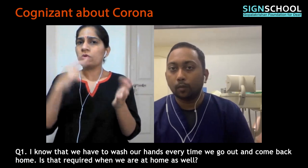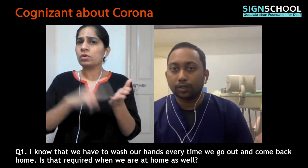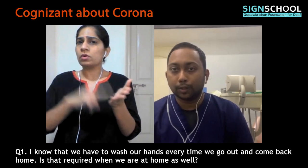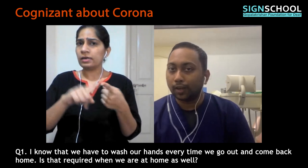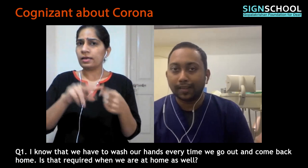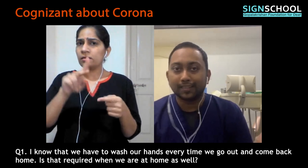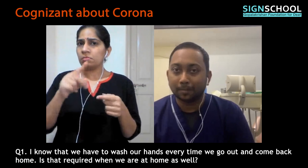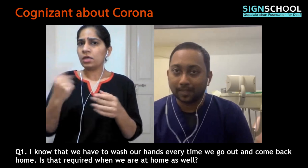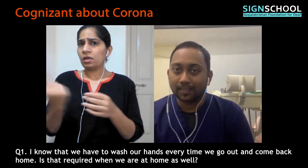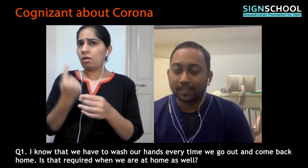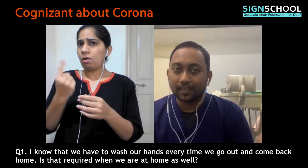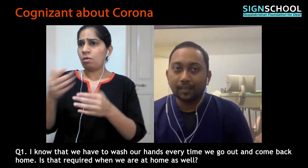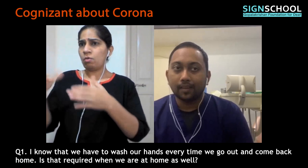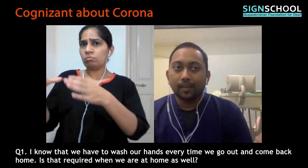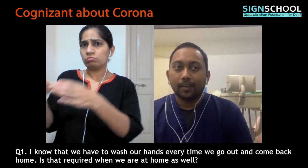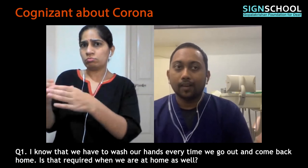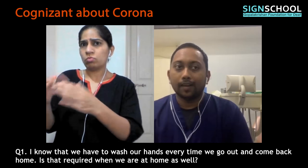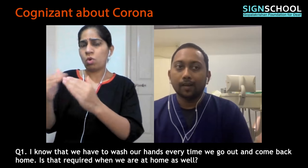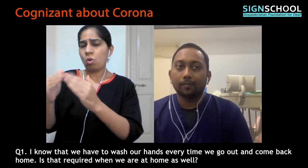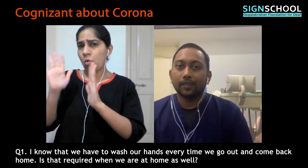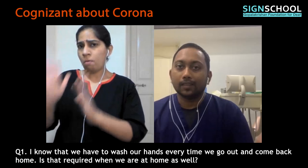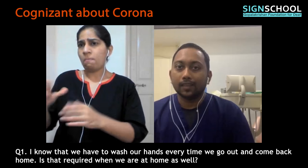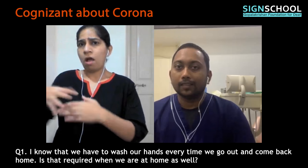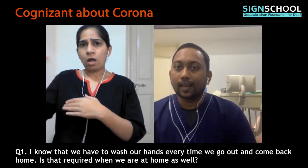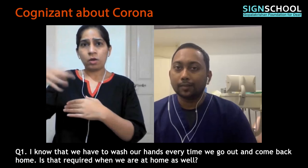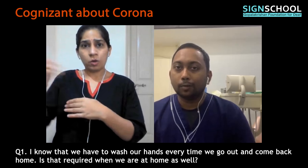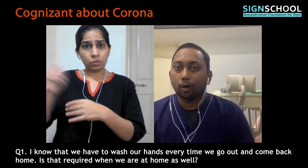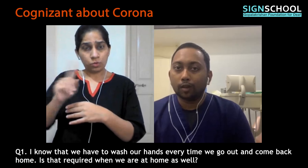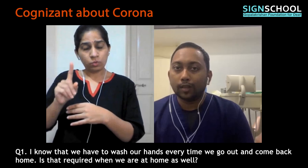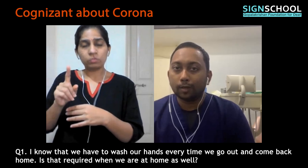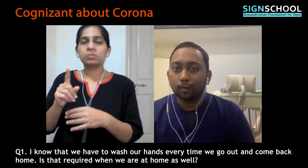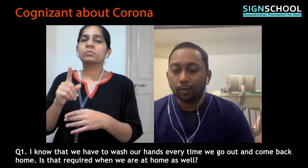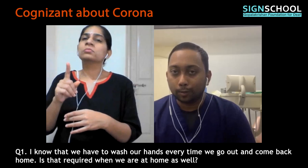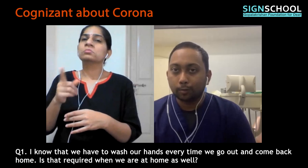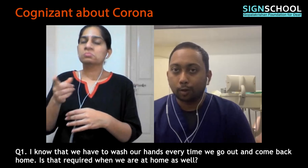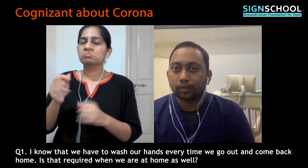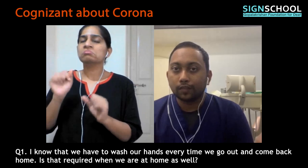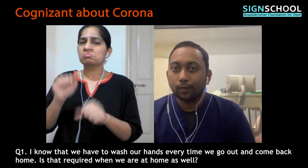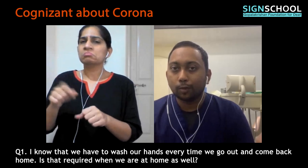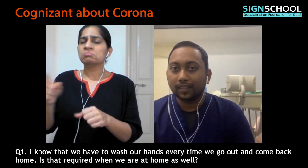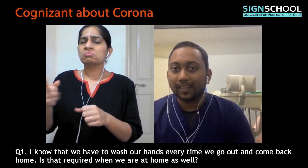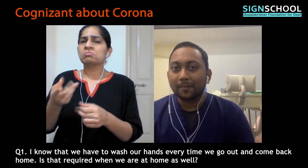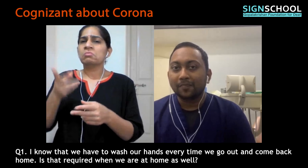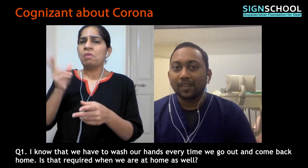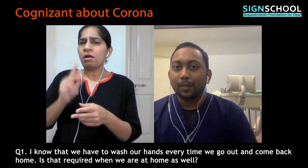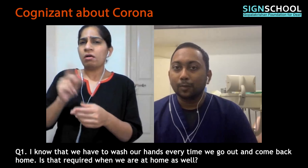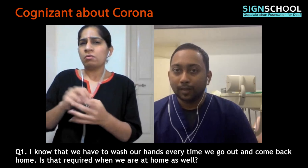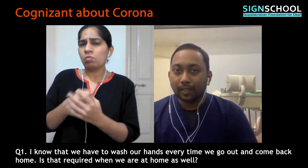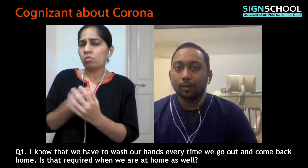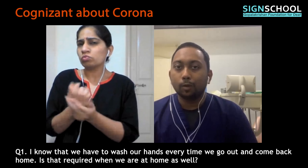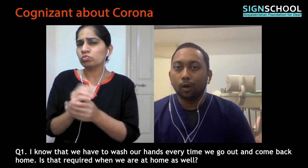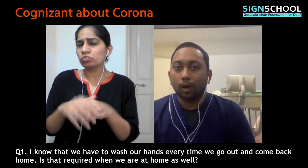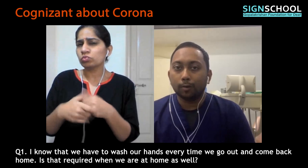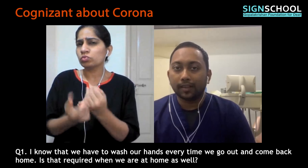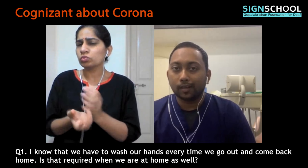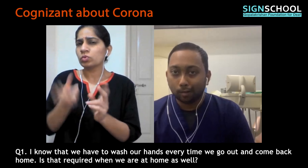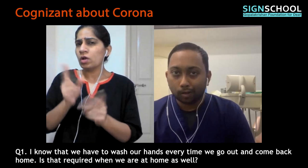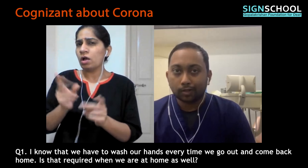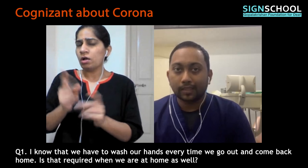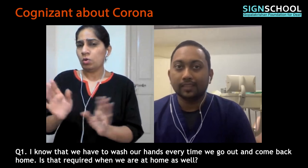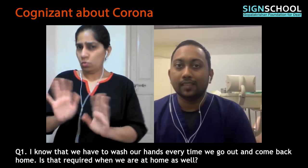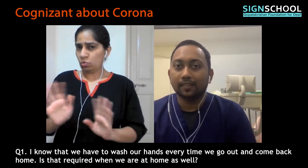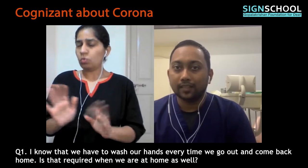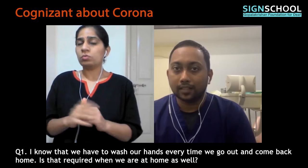keep washing your hands repeatedly. The thing is, as you already told, you yourself told that you need to go out to